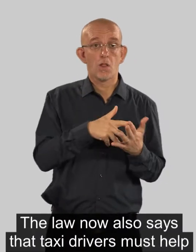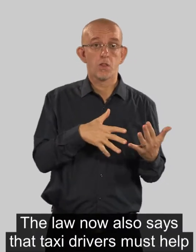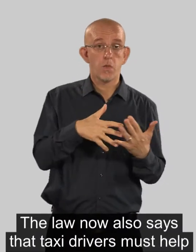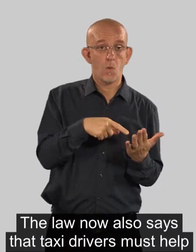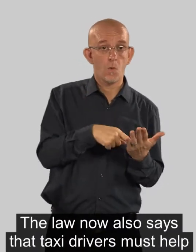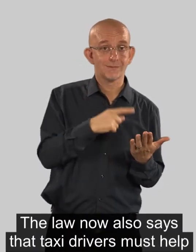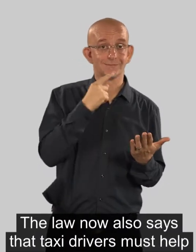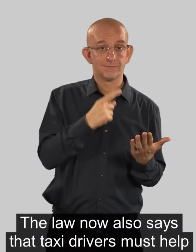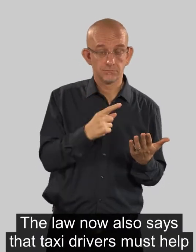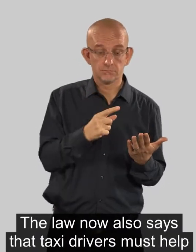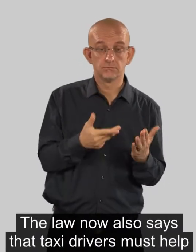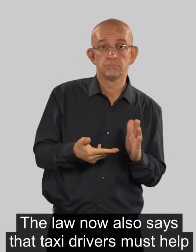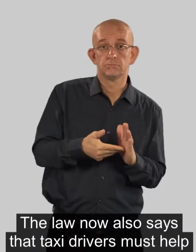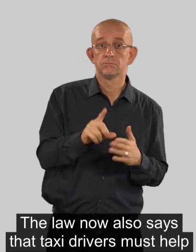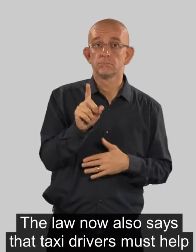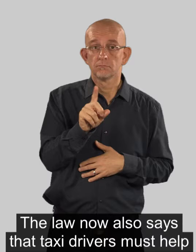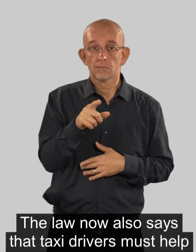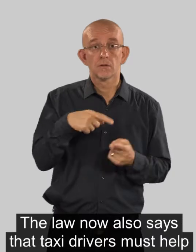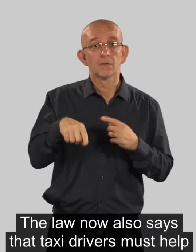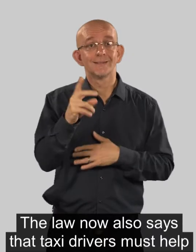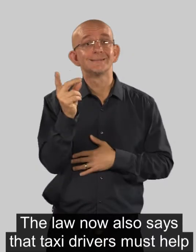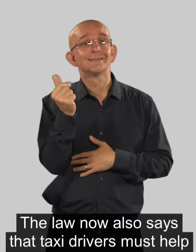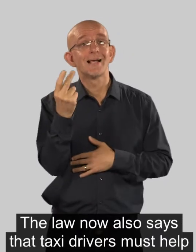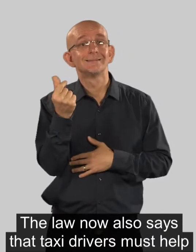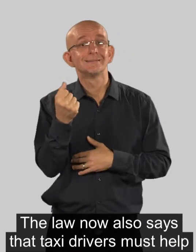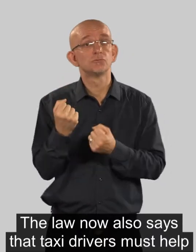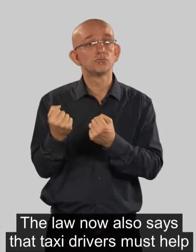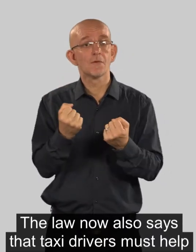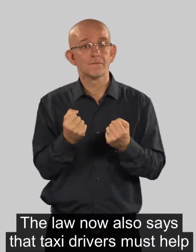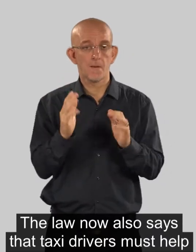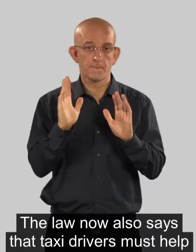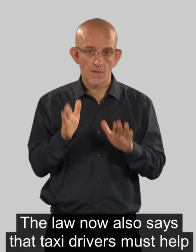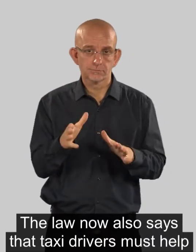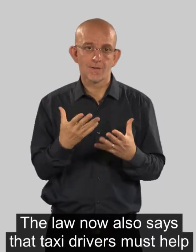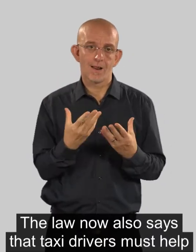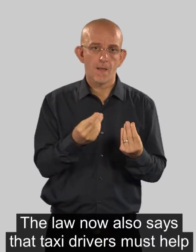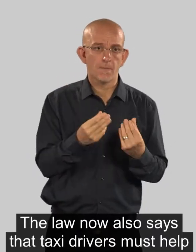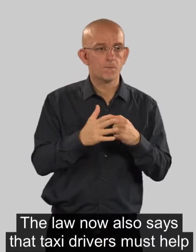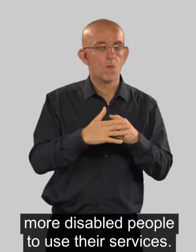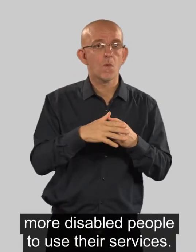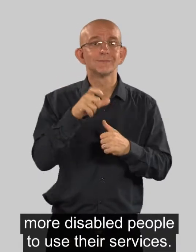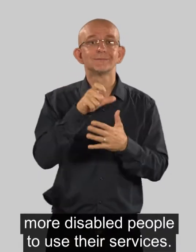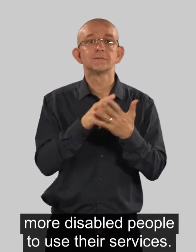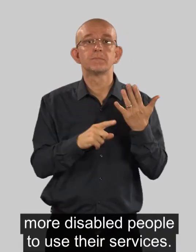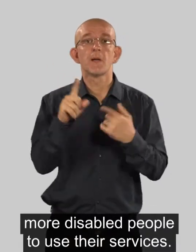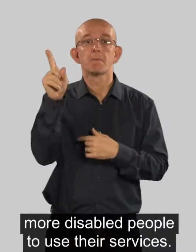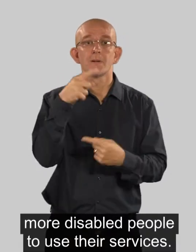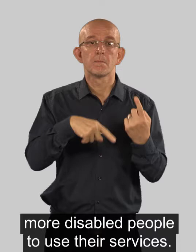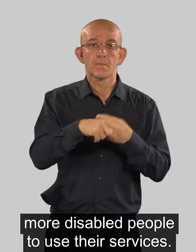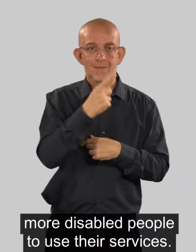The law now also says that taxi drivers must help more disabled people to use their services.